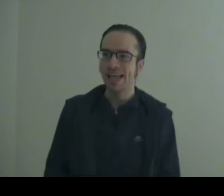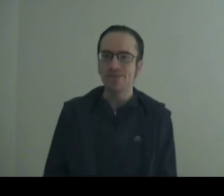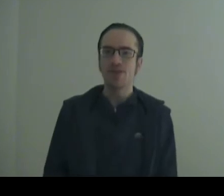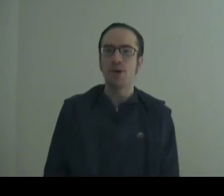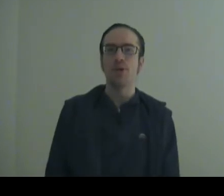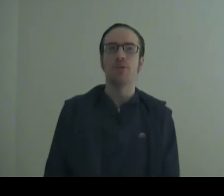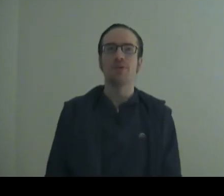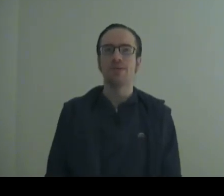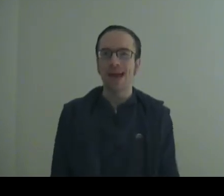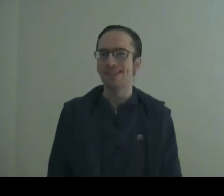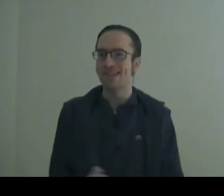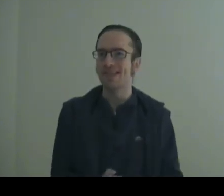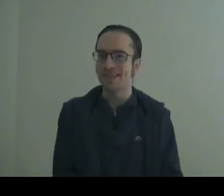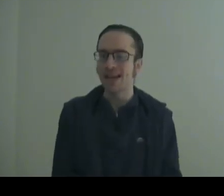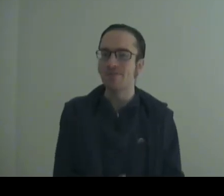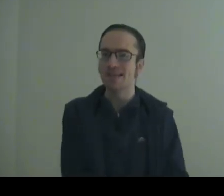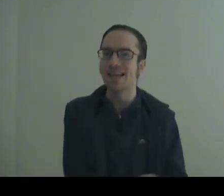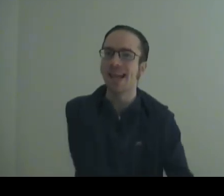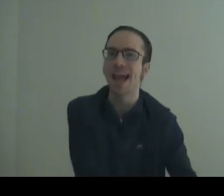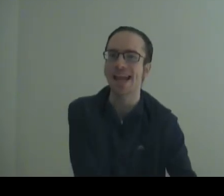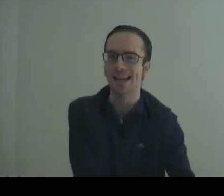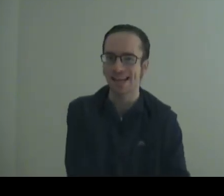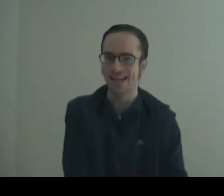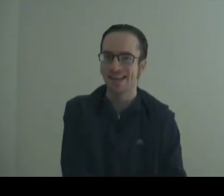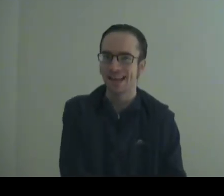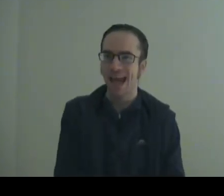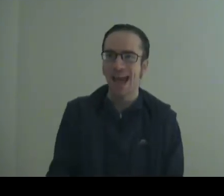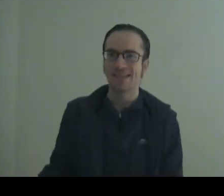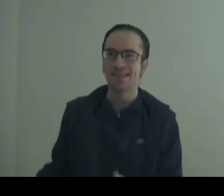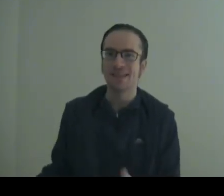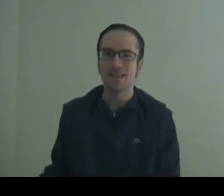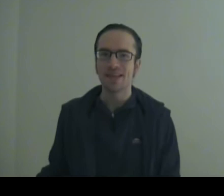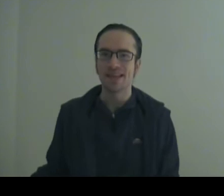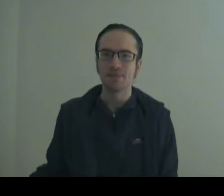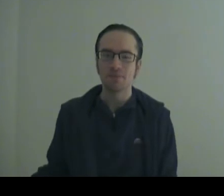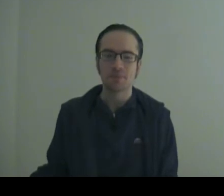Even though that's the same DNA as the...